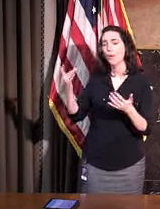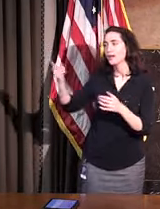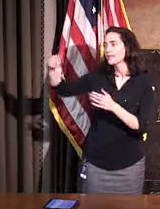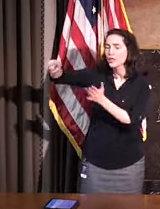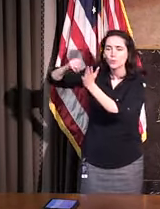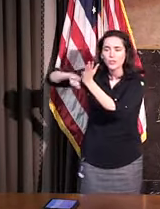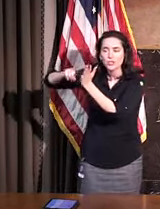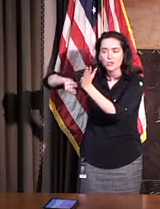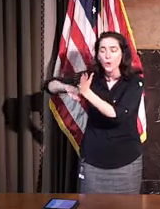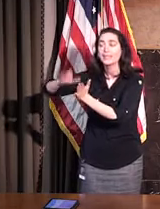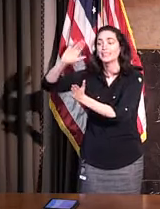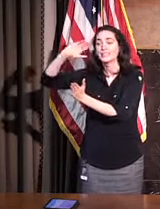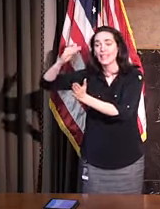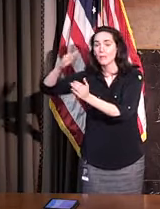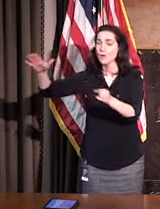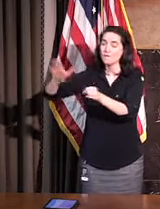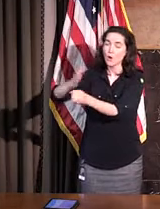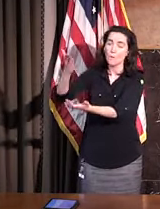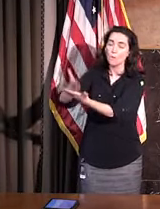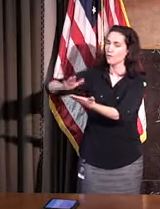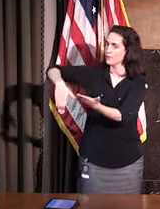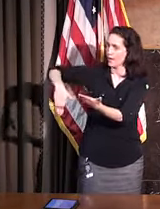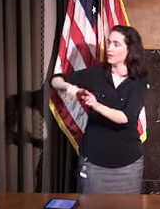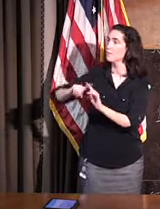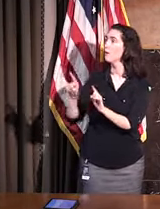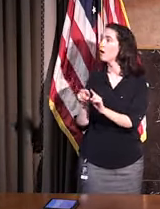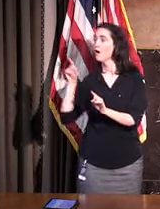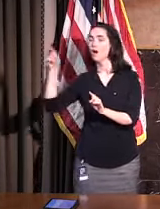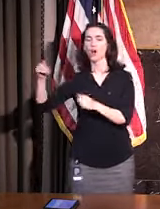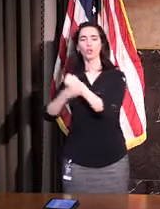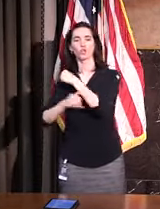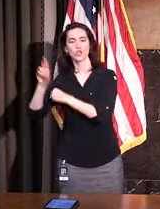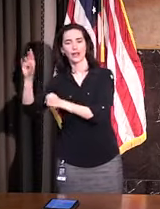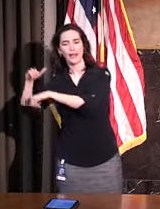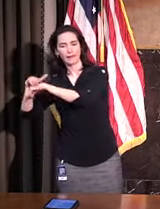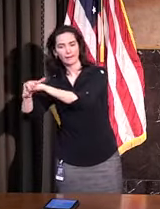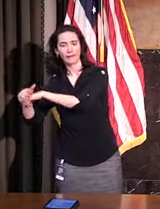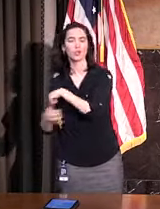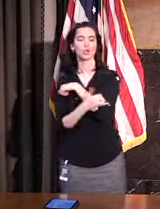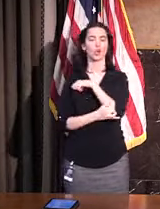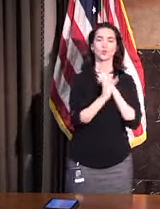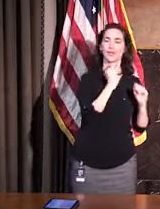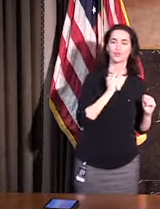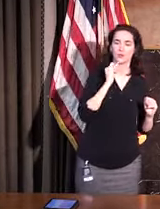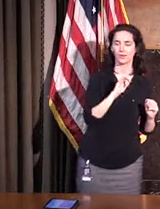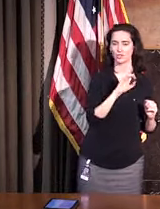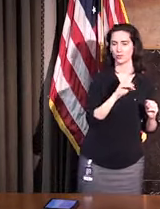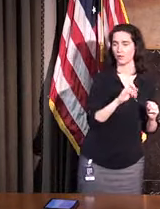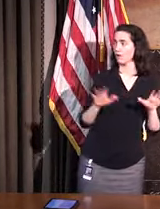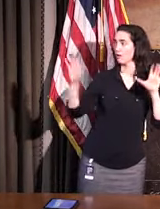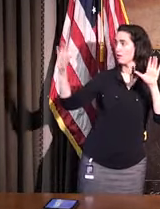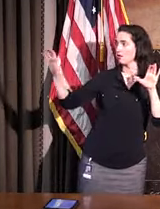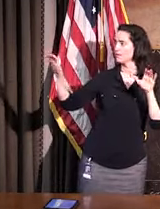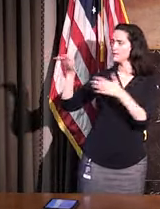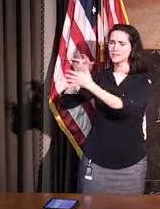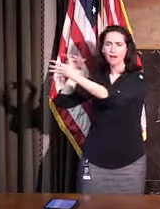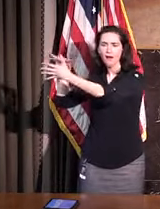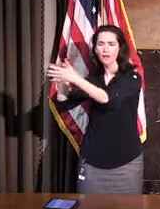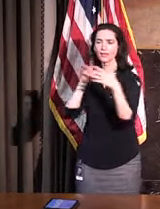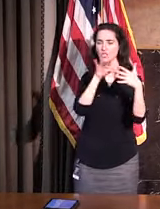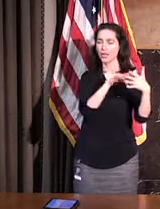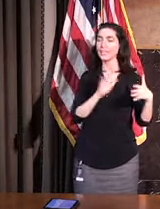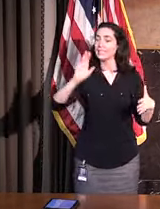of evidence, a lot of data from the UK, a lot of data from Israel, showing that vaccine not only prevents that